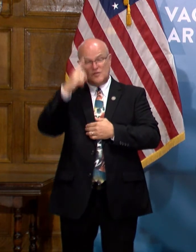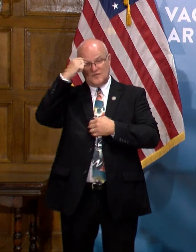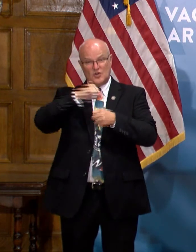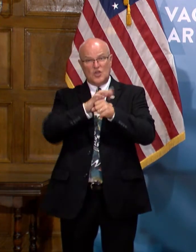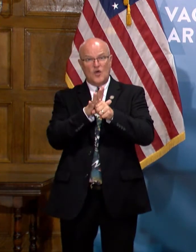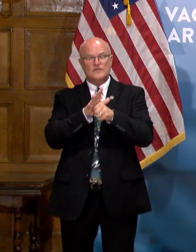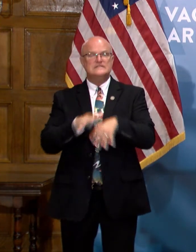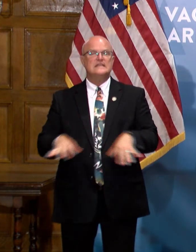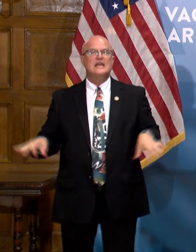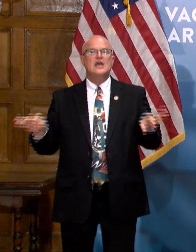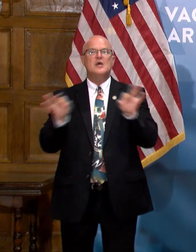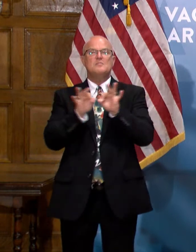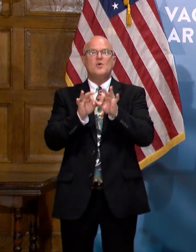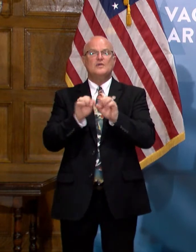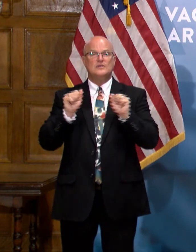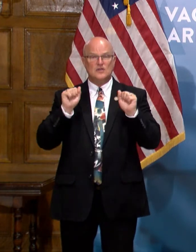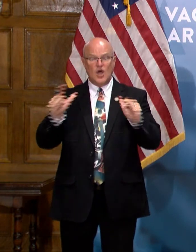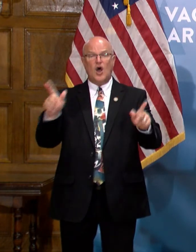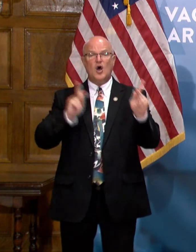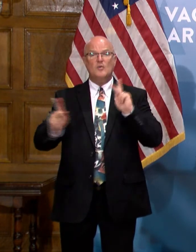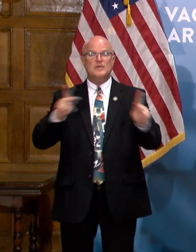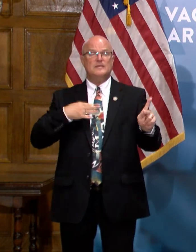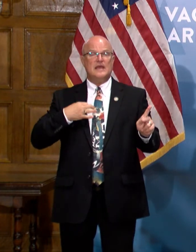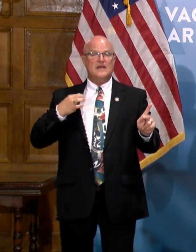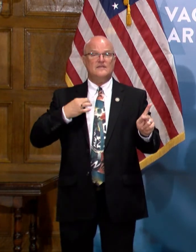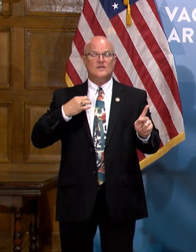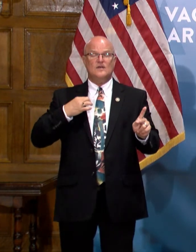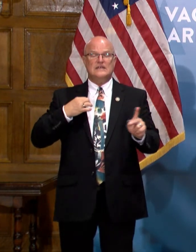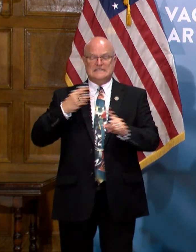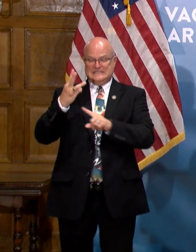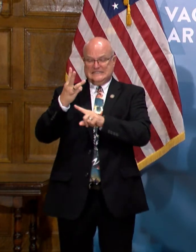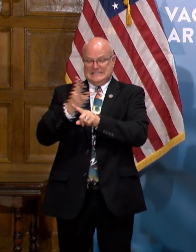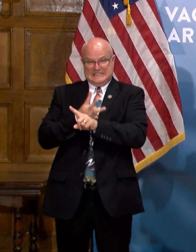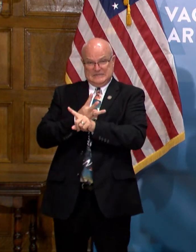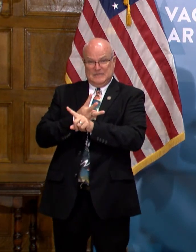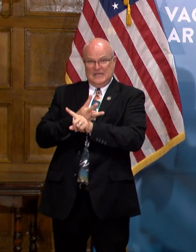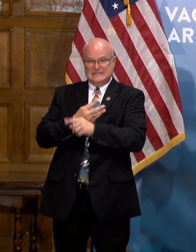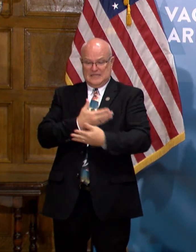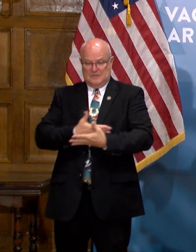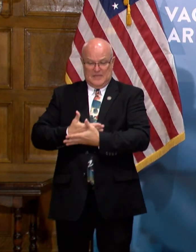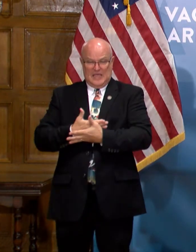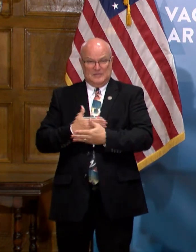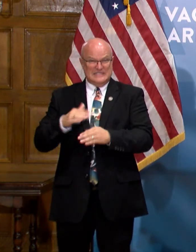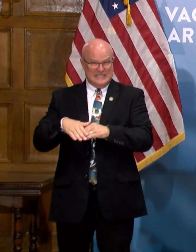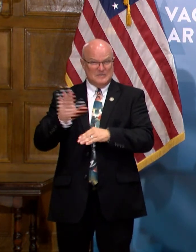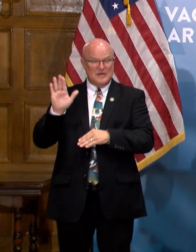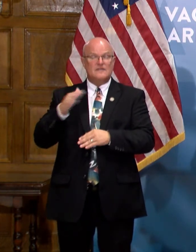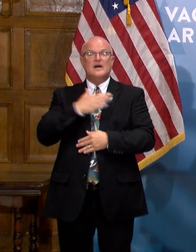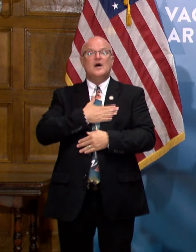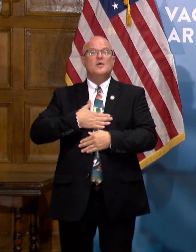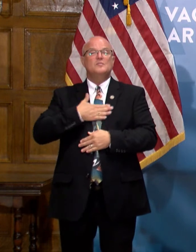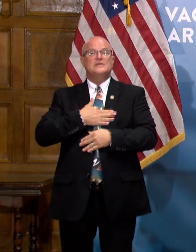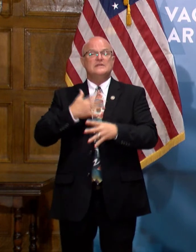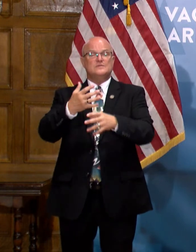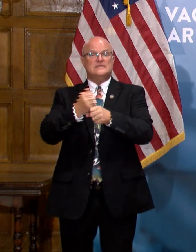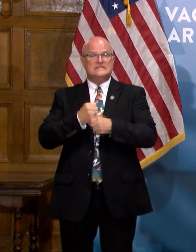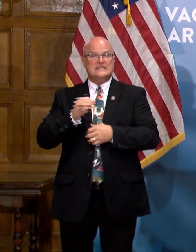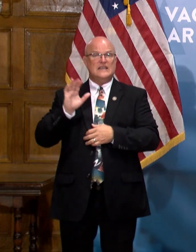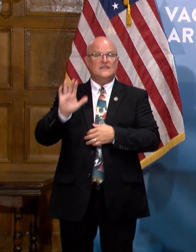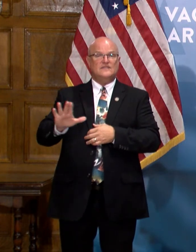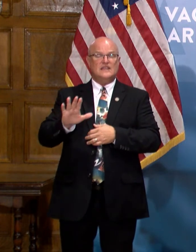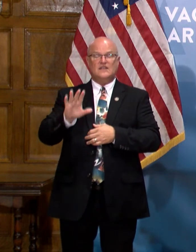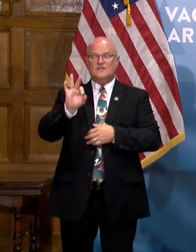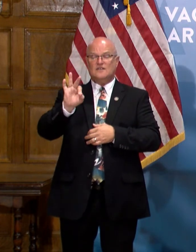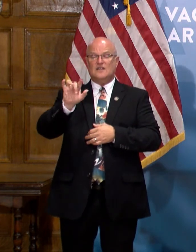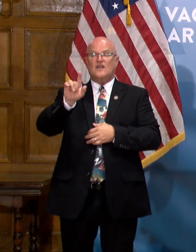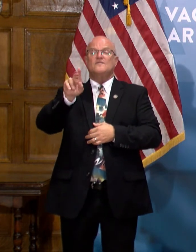it's important that everyone that is eligible 6 months and above, and I'm talking about infants and above, please to receive their